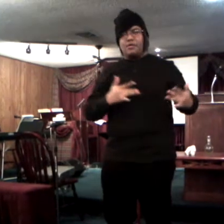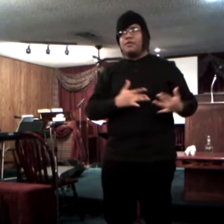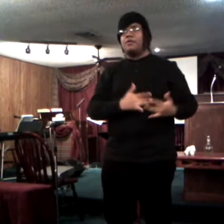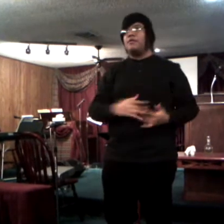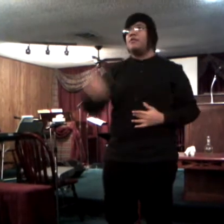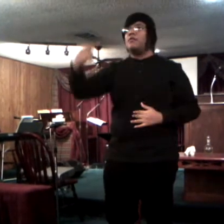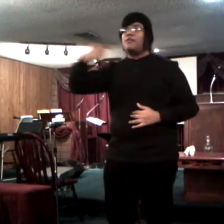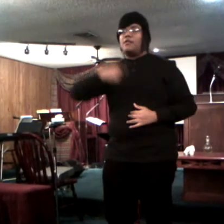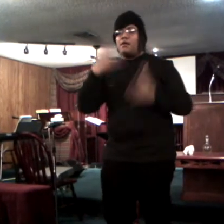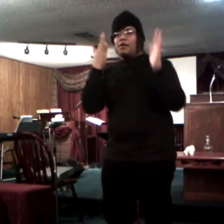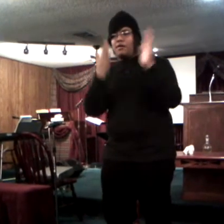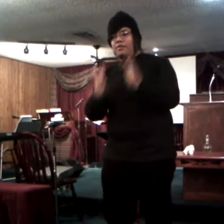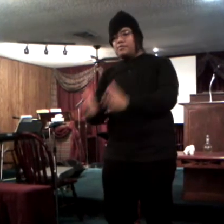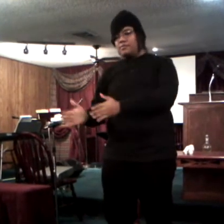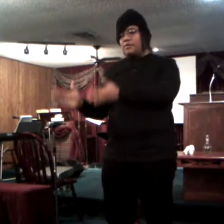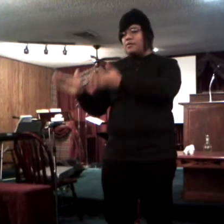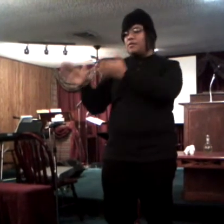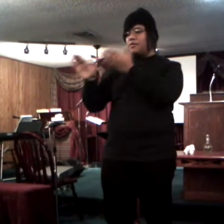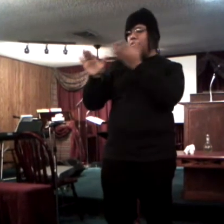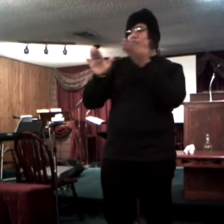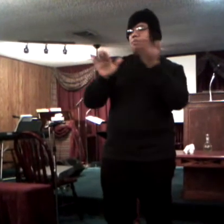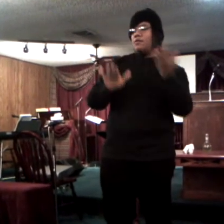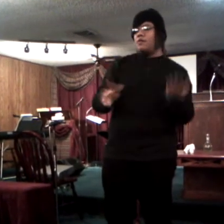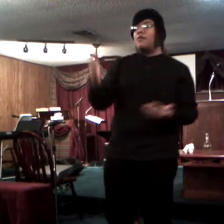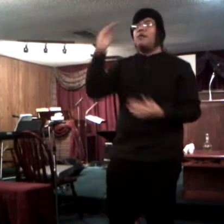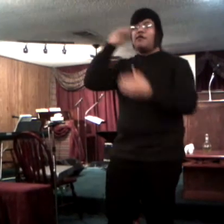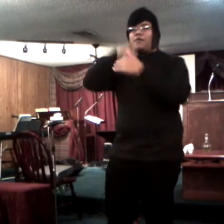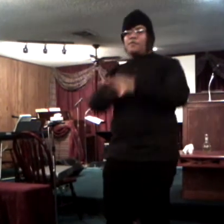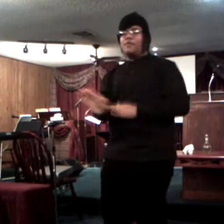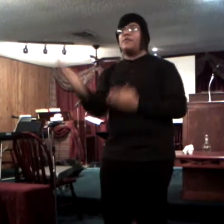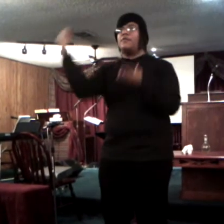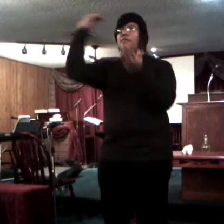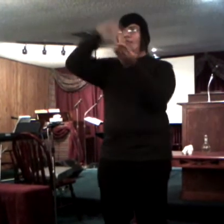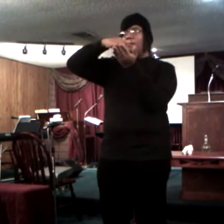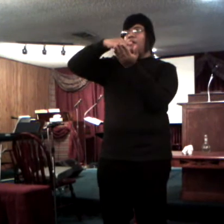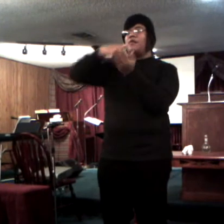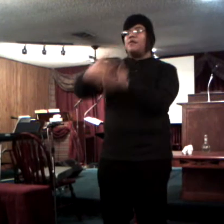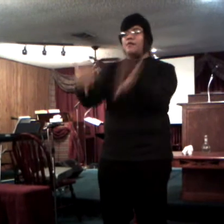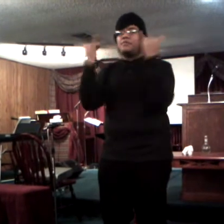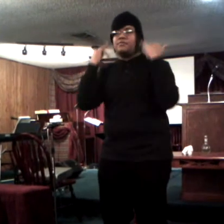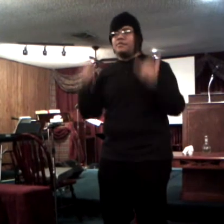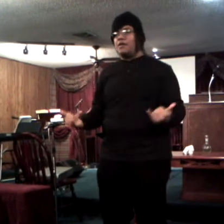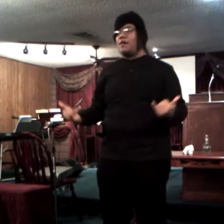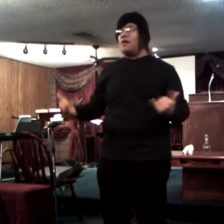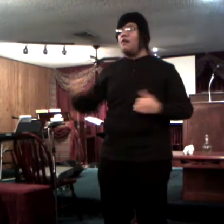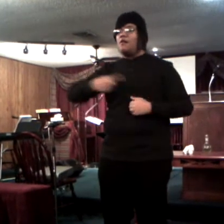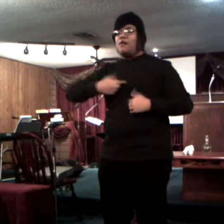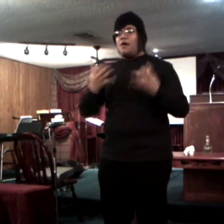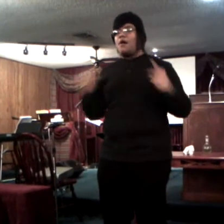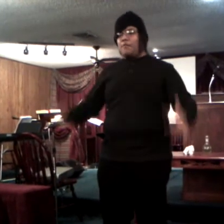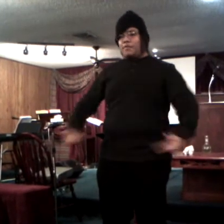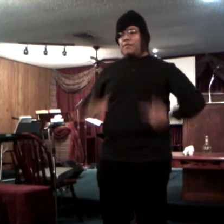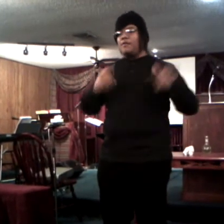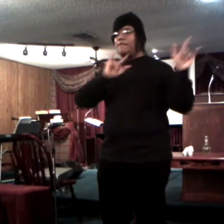I ain't gone I ain't gone, I I wanna ask